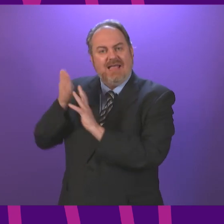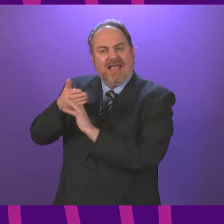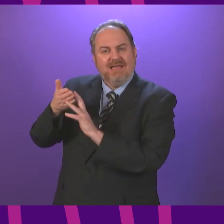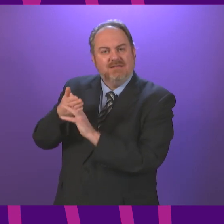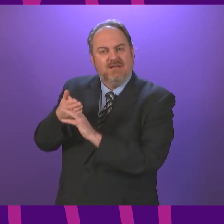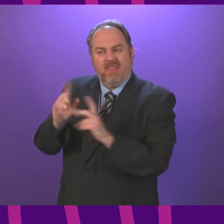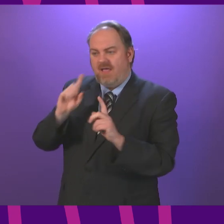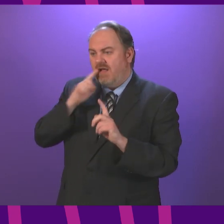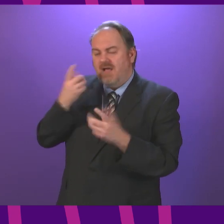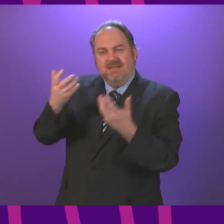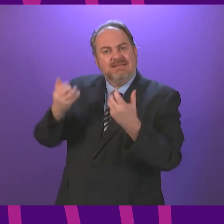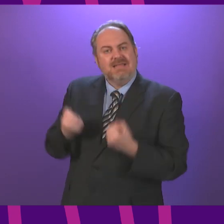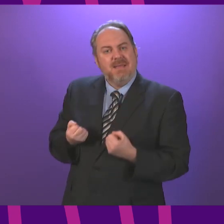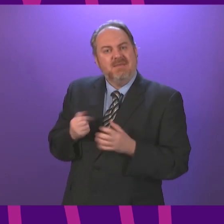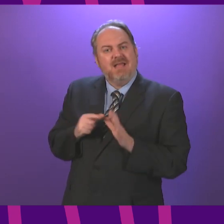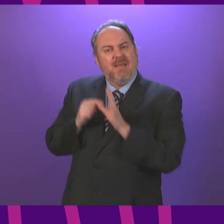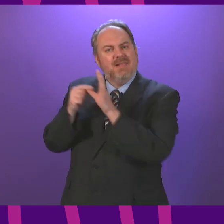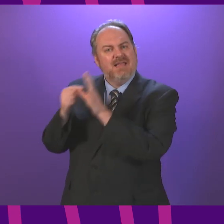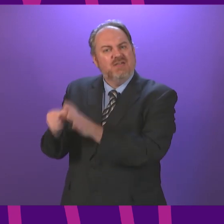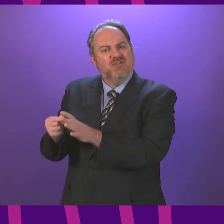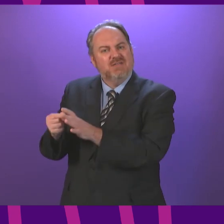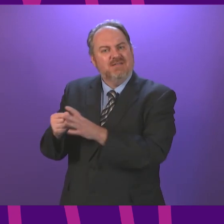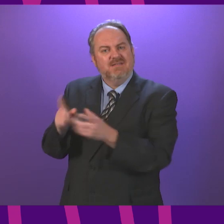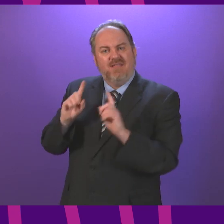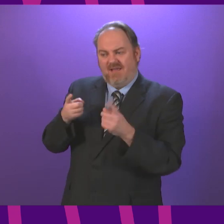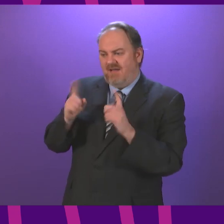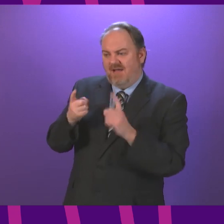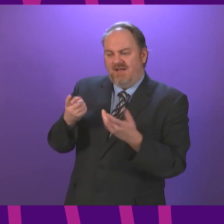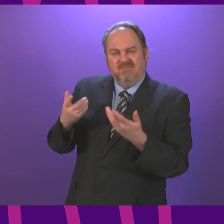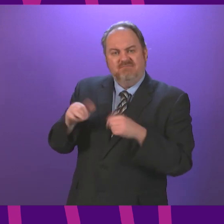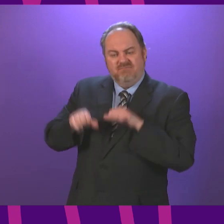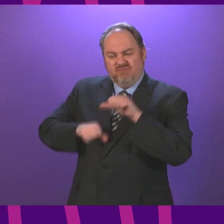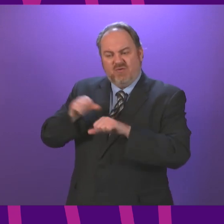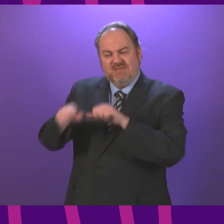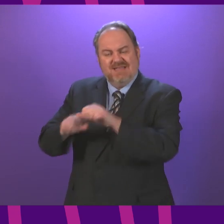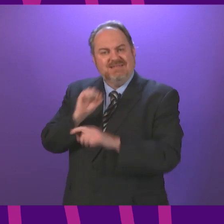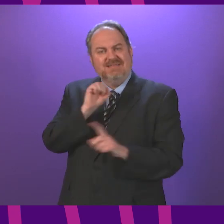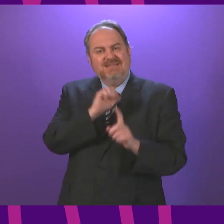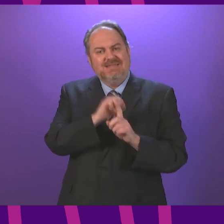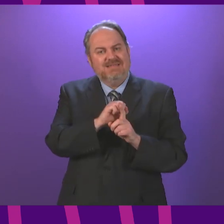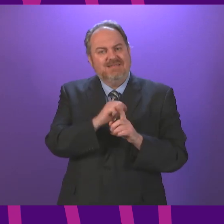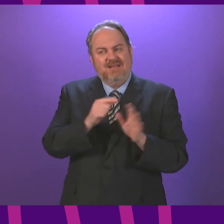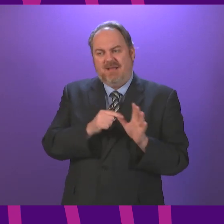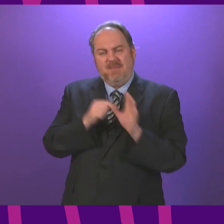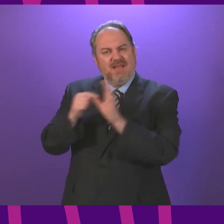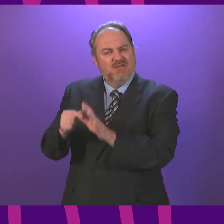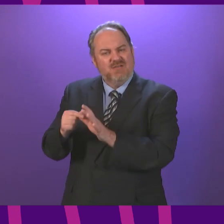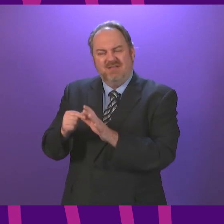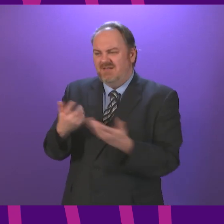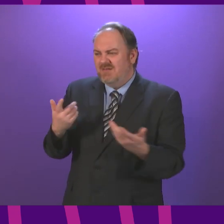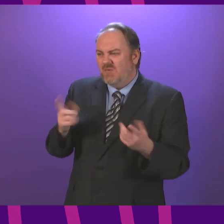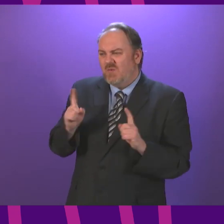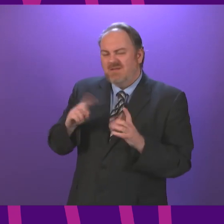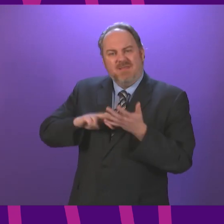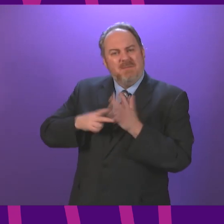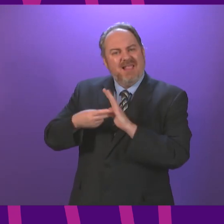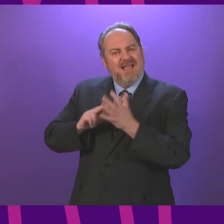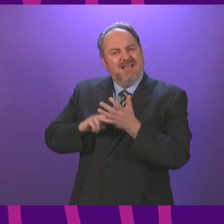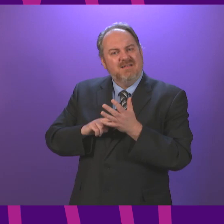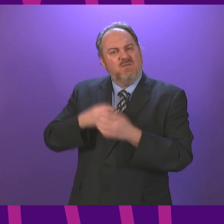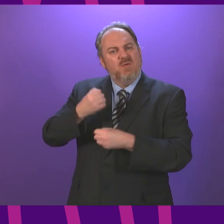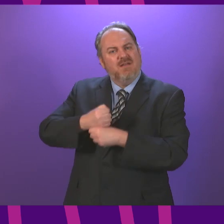consultations or assist with supplementary information as a result. Now, can the First Minister elaborate on discussions that the Scottish Government has